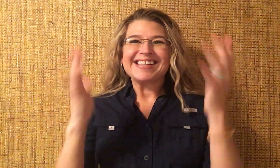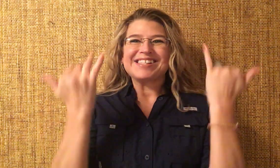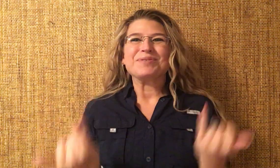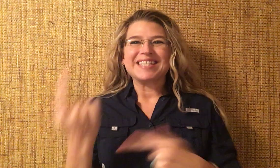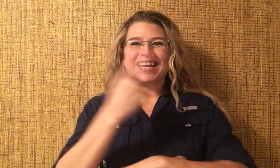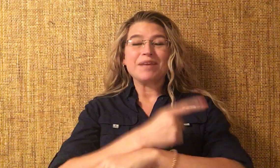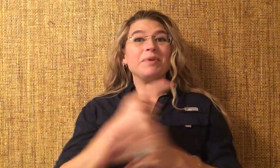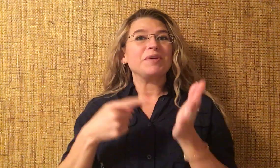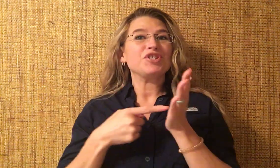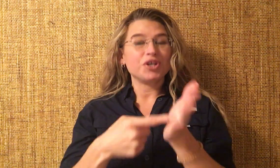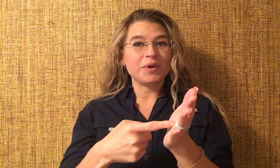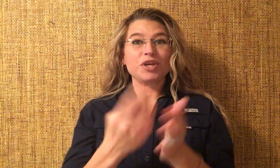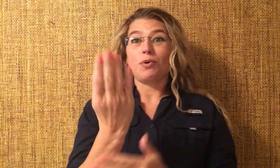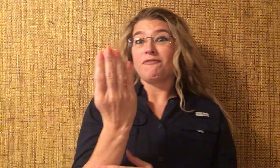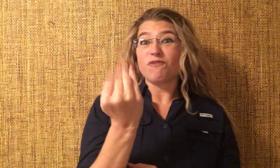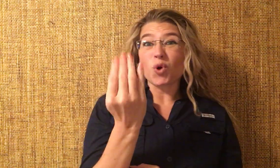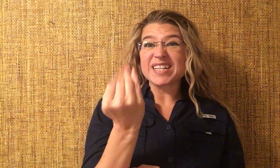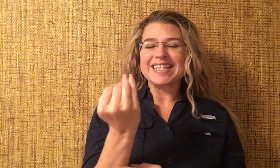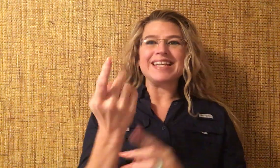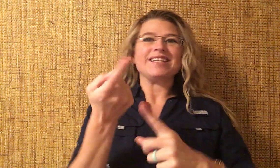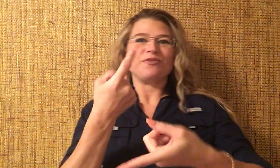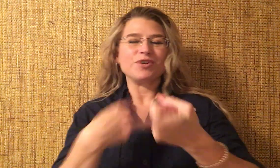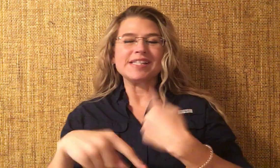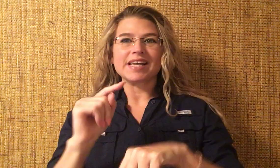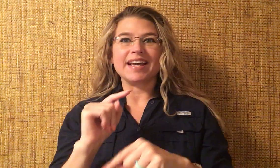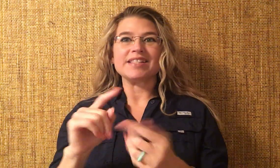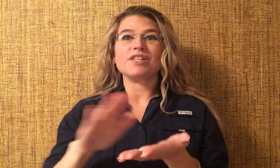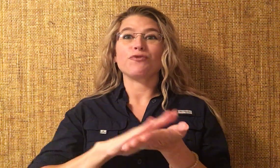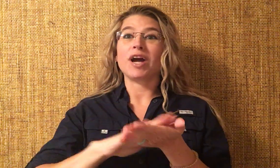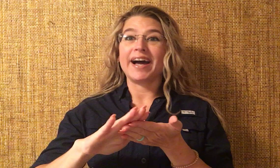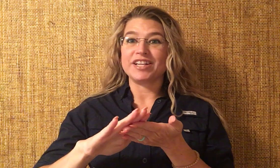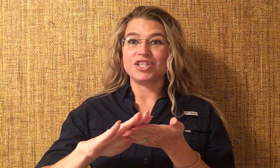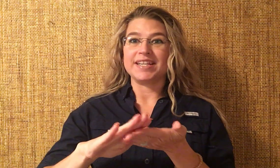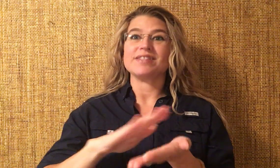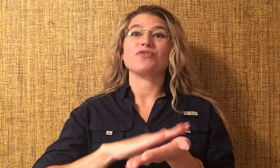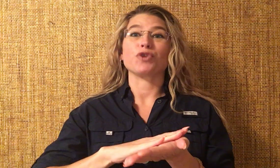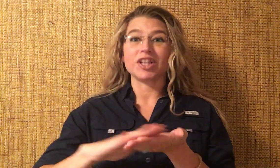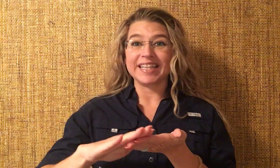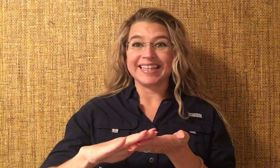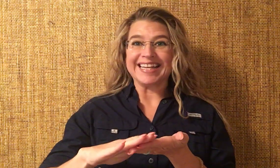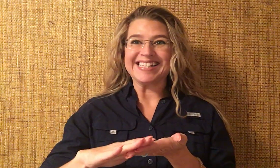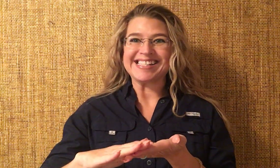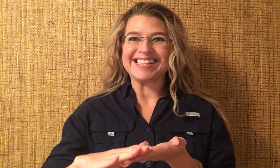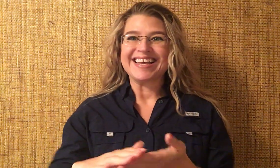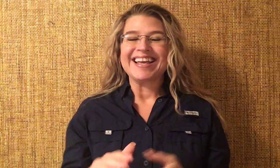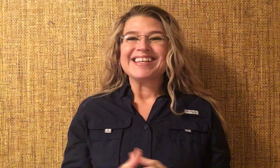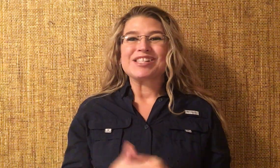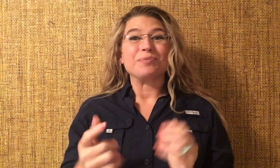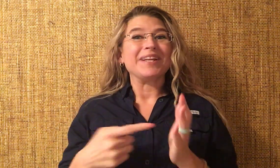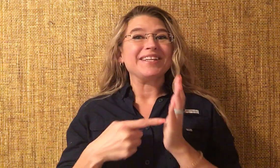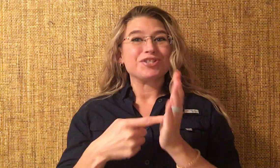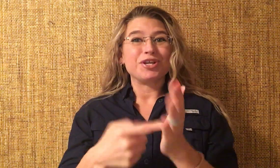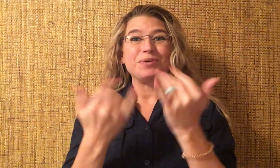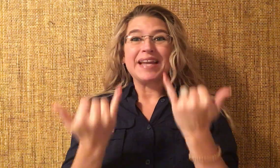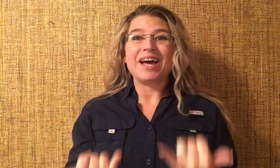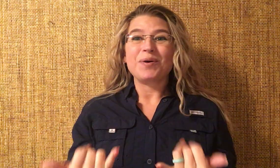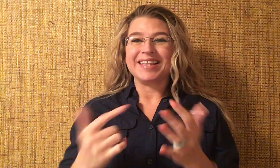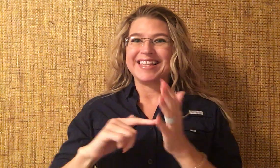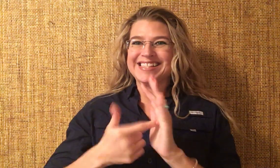Guys, so today I'm going to be showing you 14 different signs for hygiene, so for cleanliness. So I'm going to show you now and let's